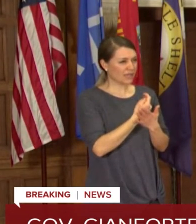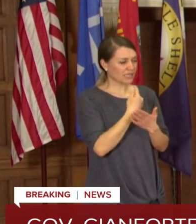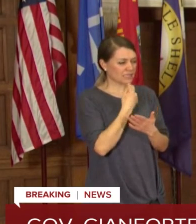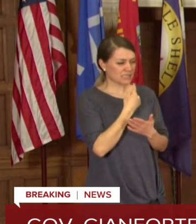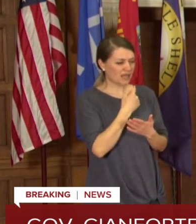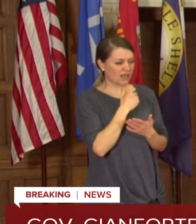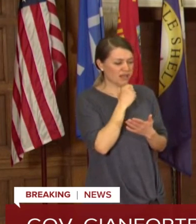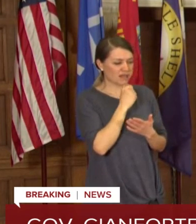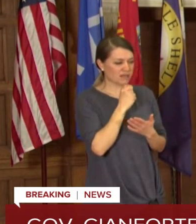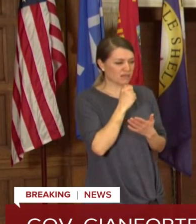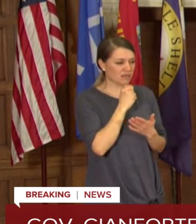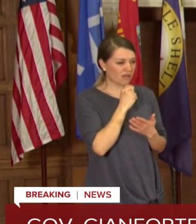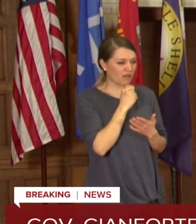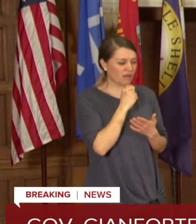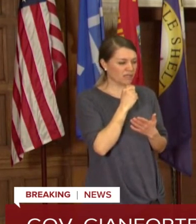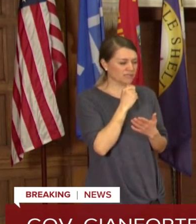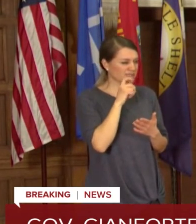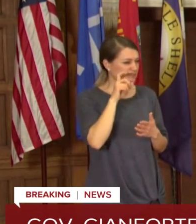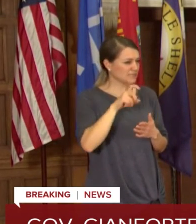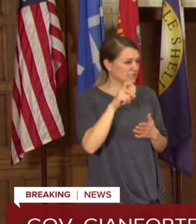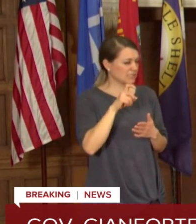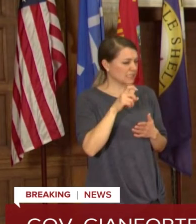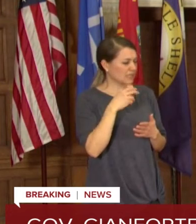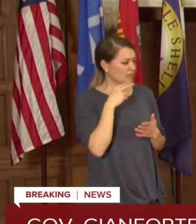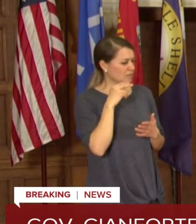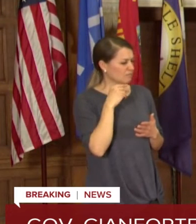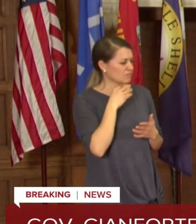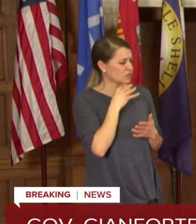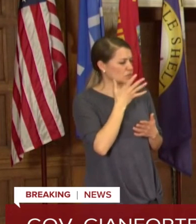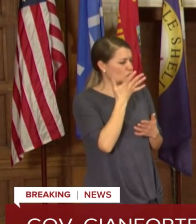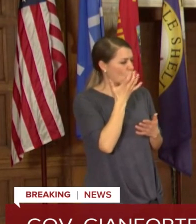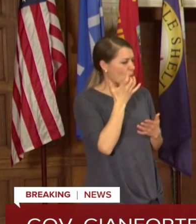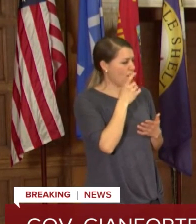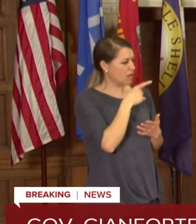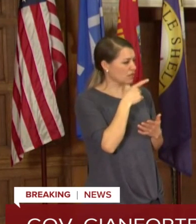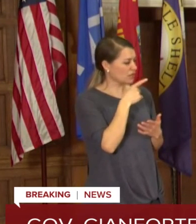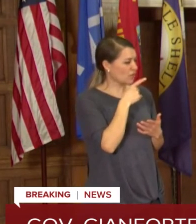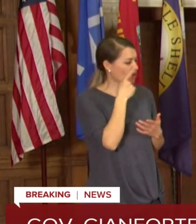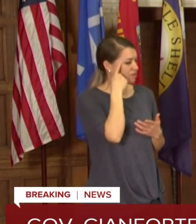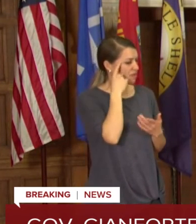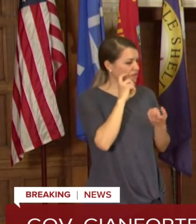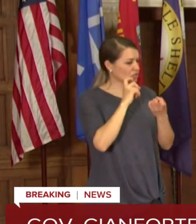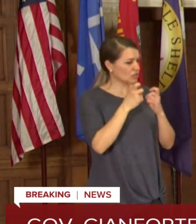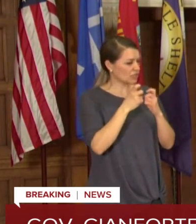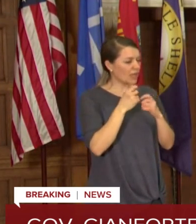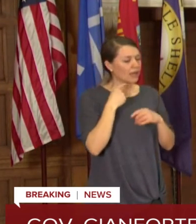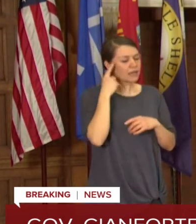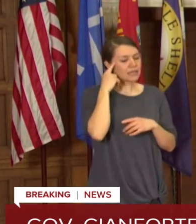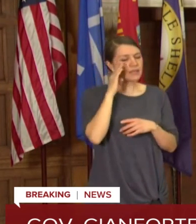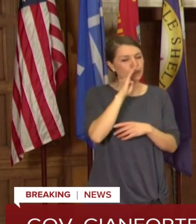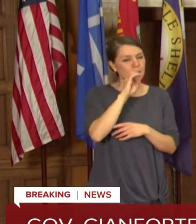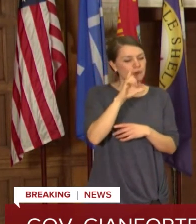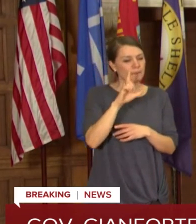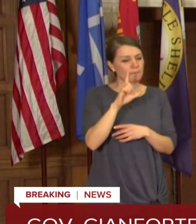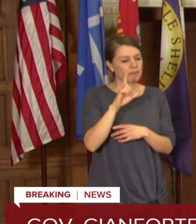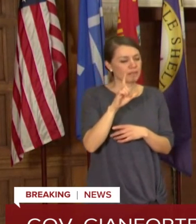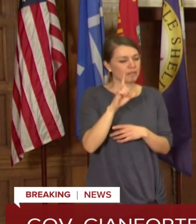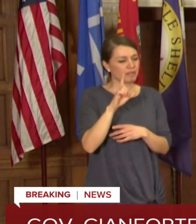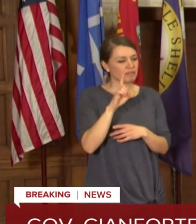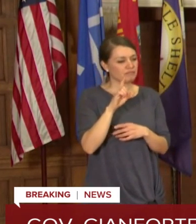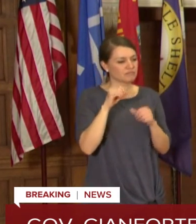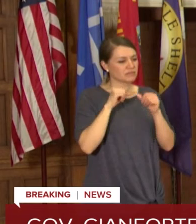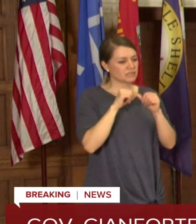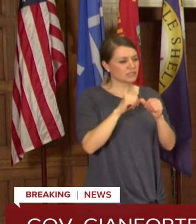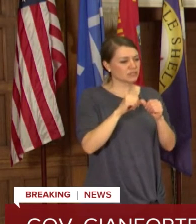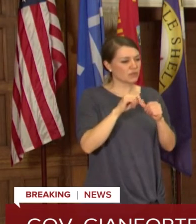why your position changed and kind of what informed that decision. Yeah, I think this bill is consistent with our First Amendment rights of